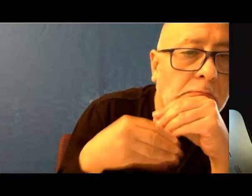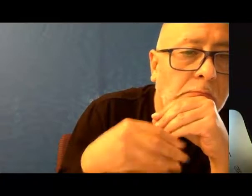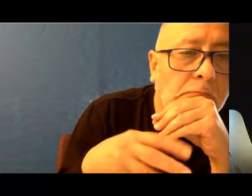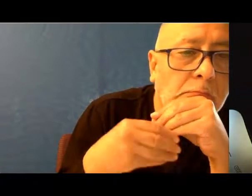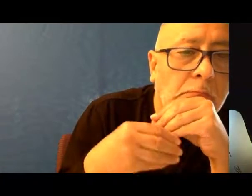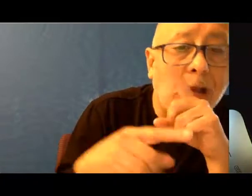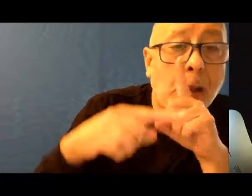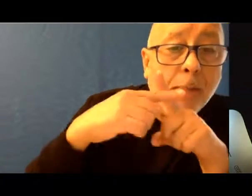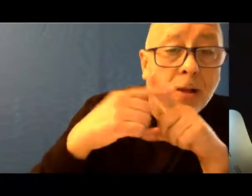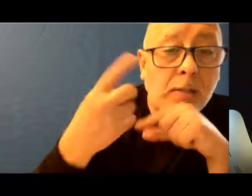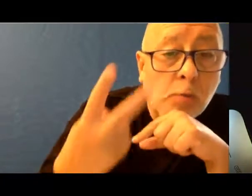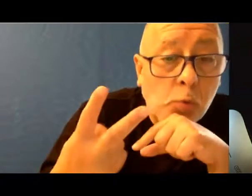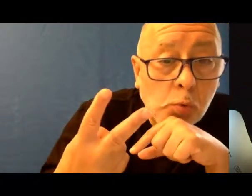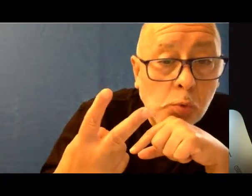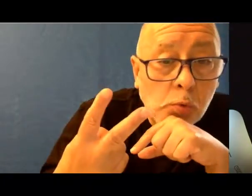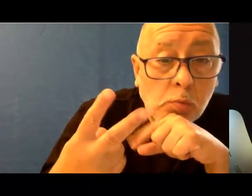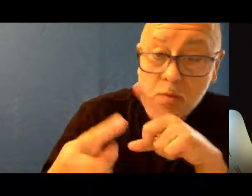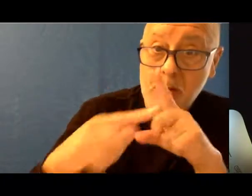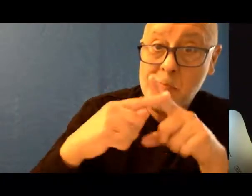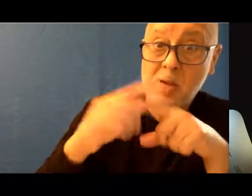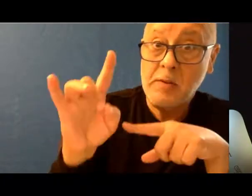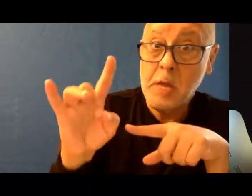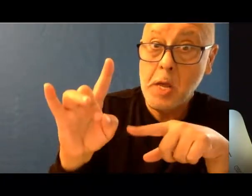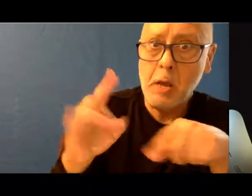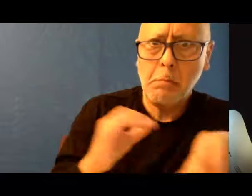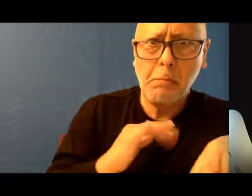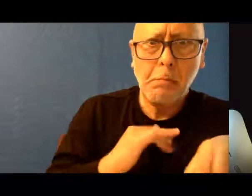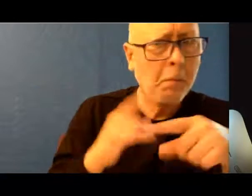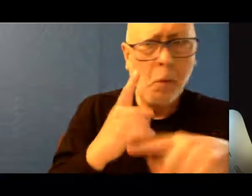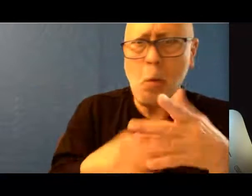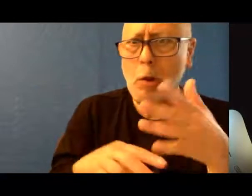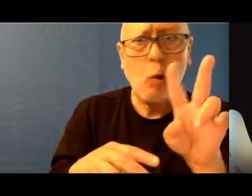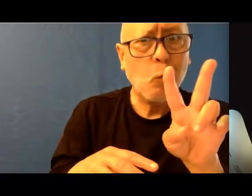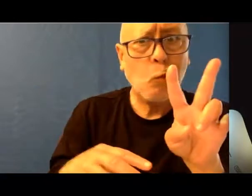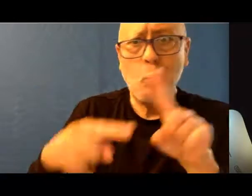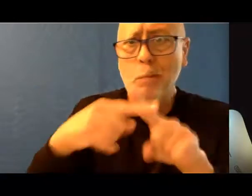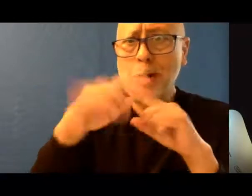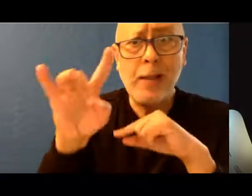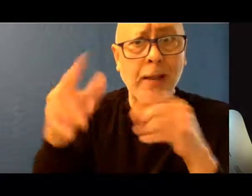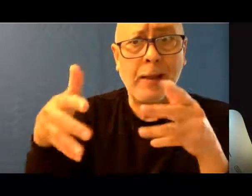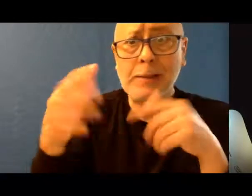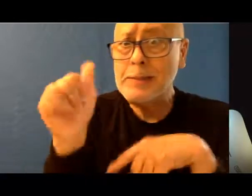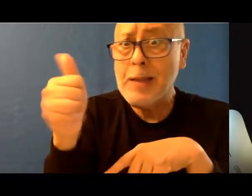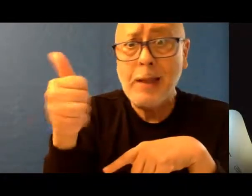a positive 2 and a positive 8. So it's 2 plus 8, 10.